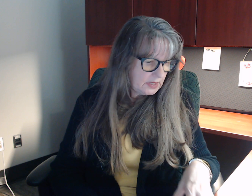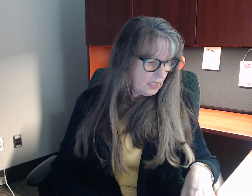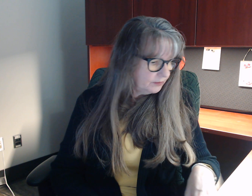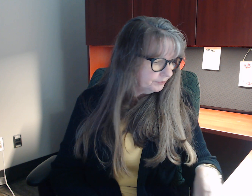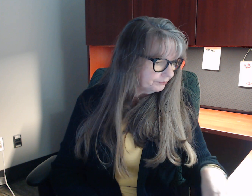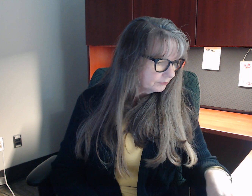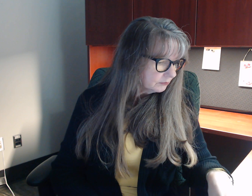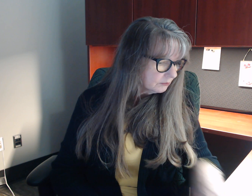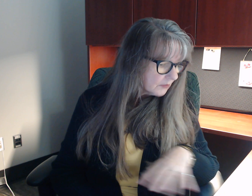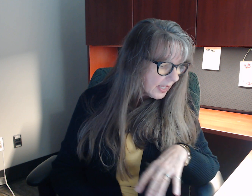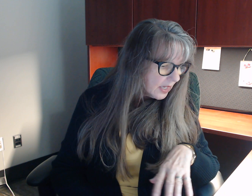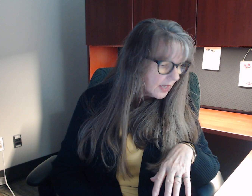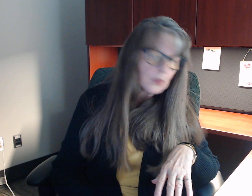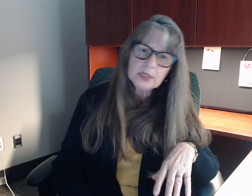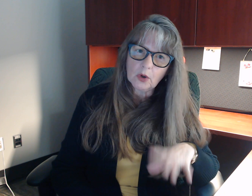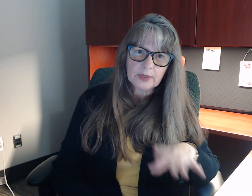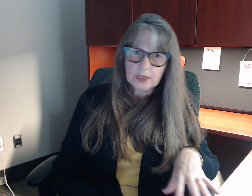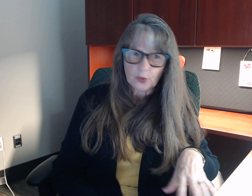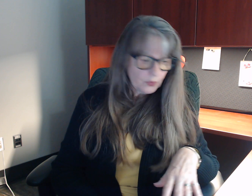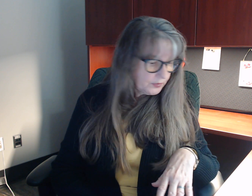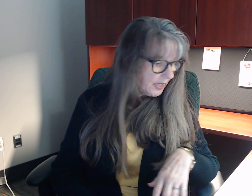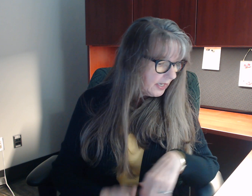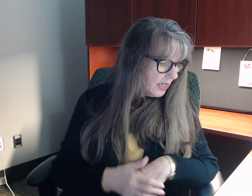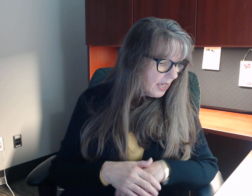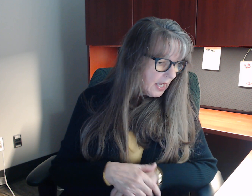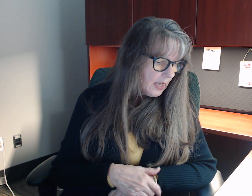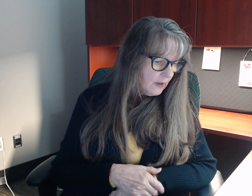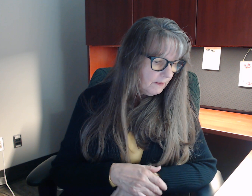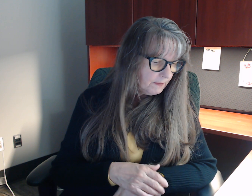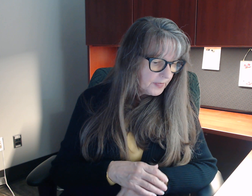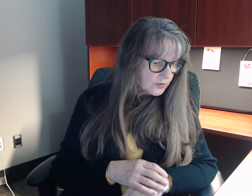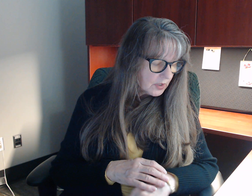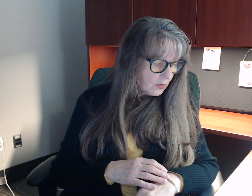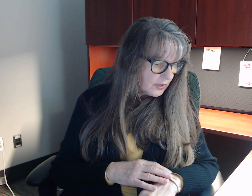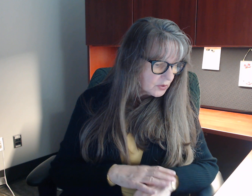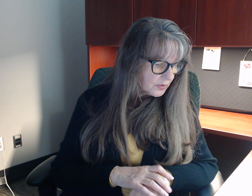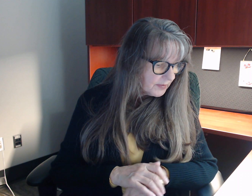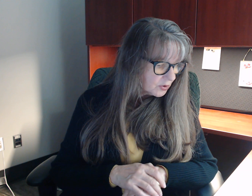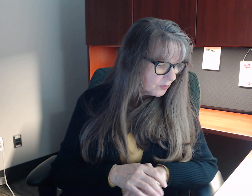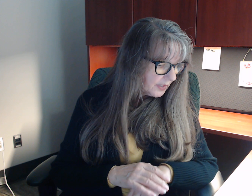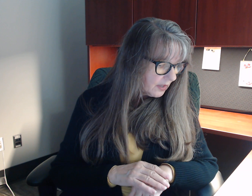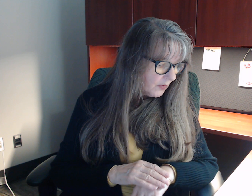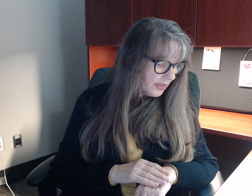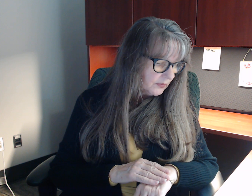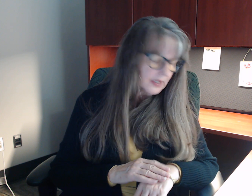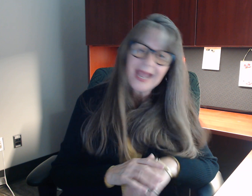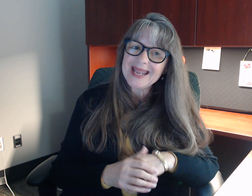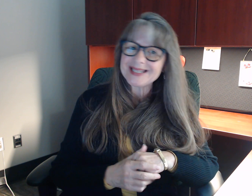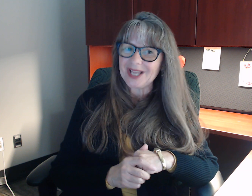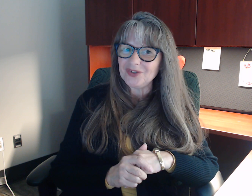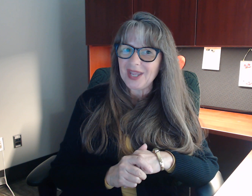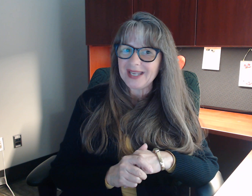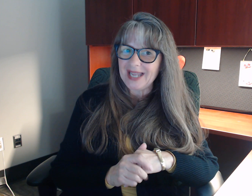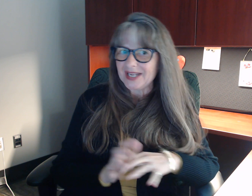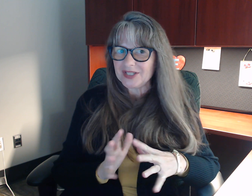it. And we already did Earth Day. So I just wanted to make sure we got all, and then ASL